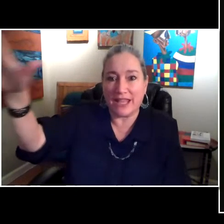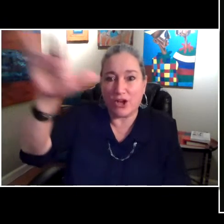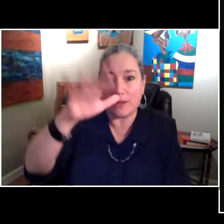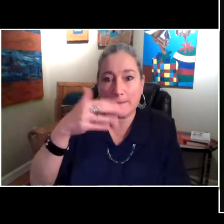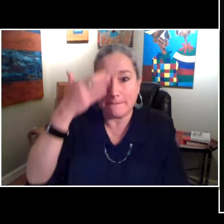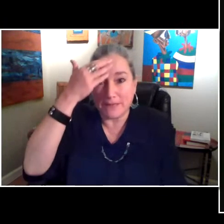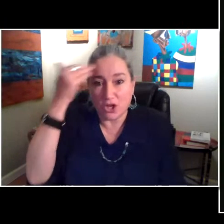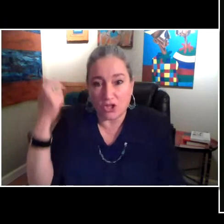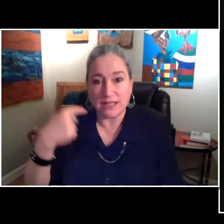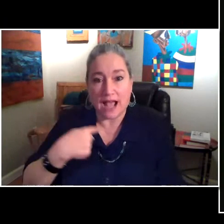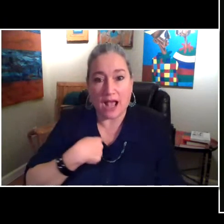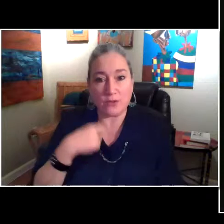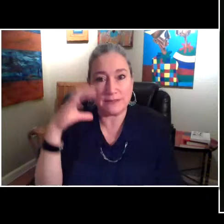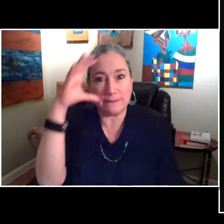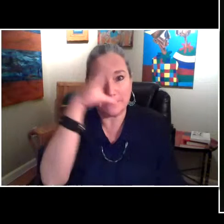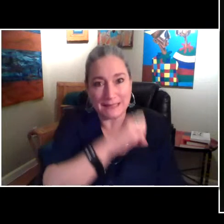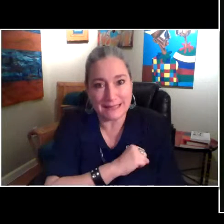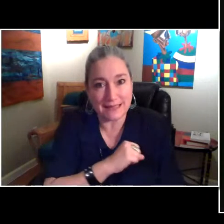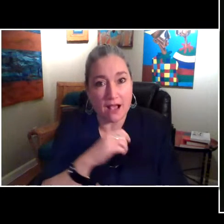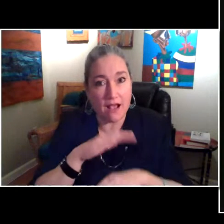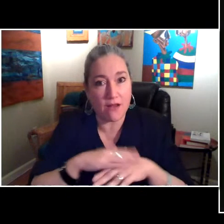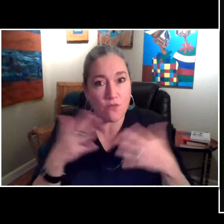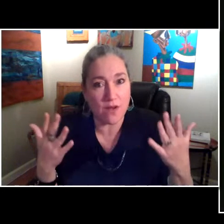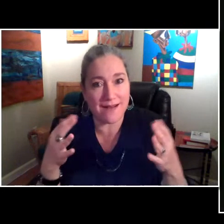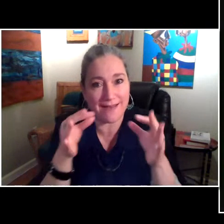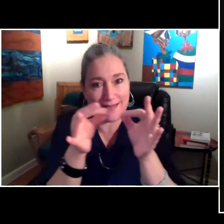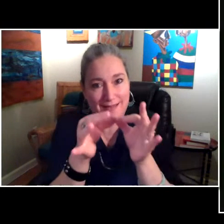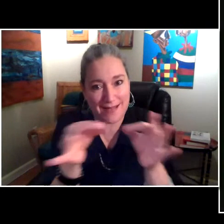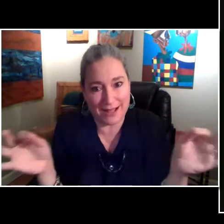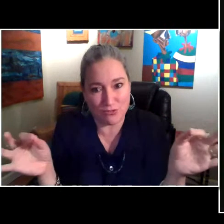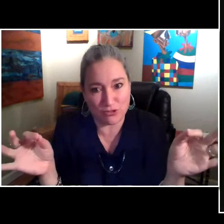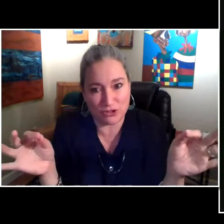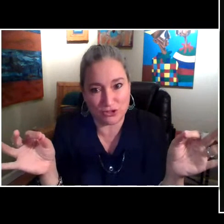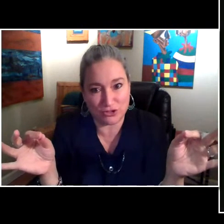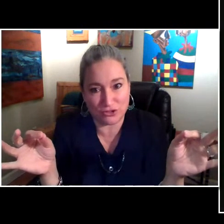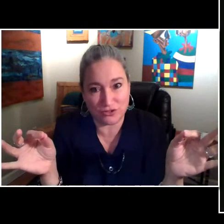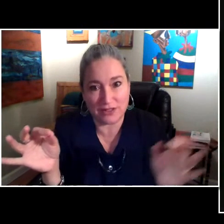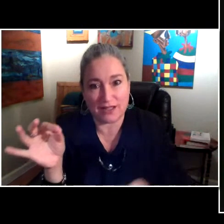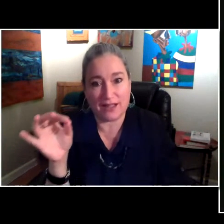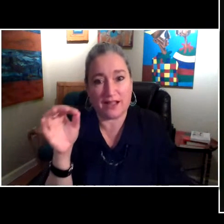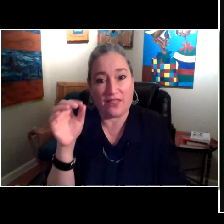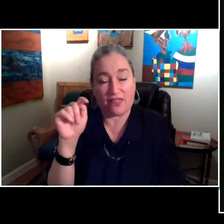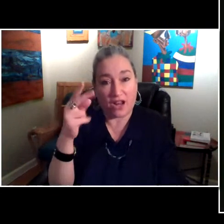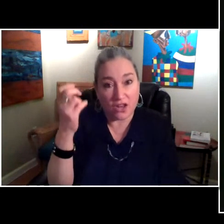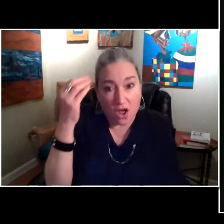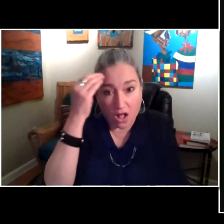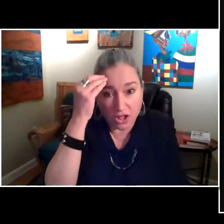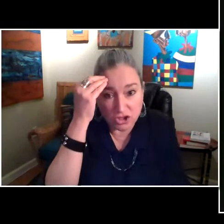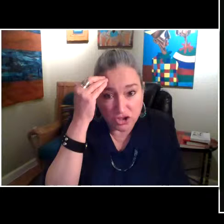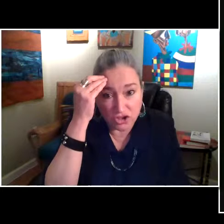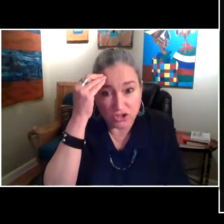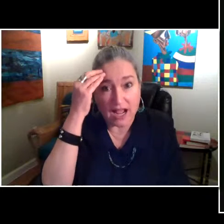didn't realize how much life was out there because I was missing out on the language,